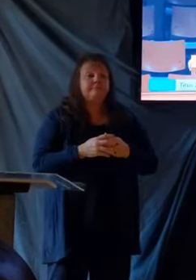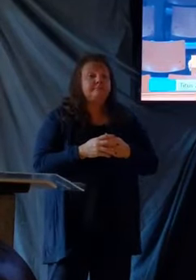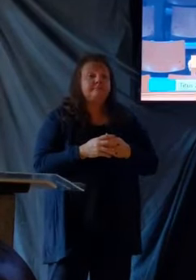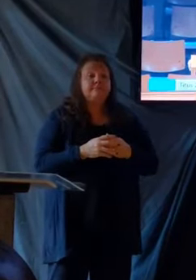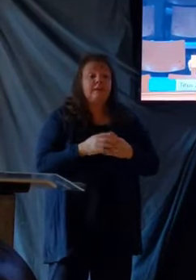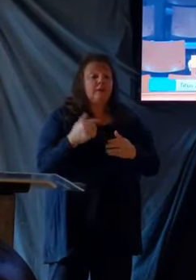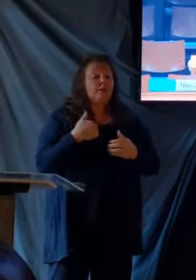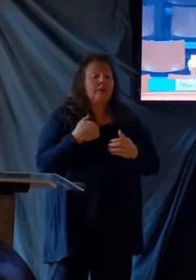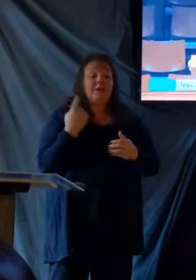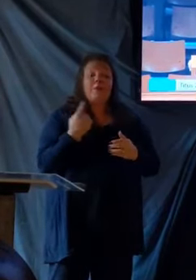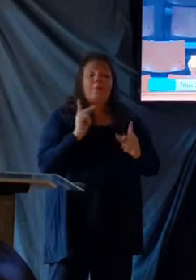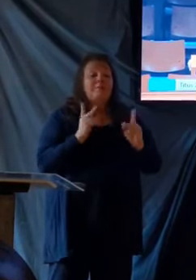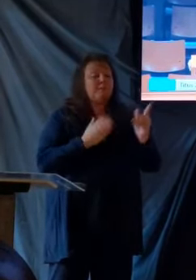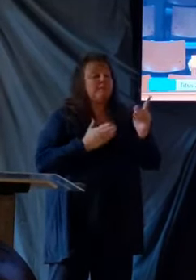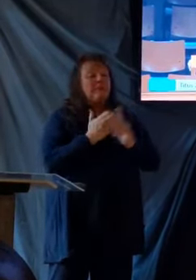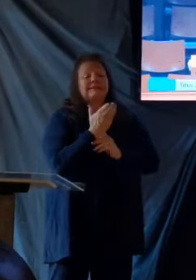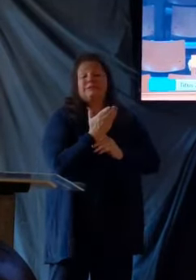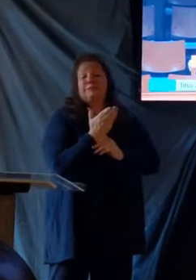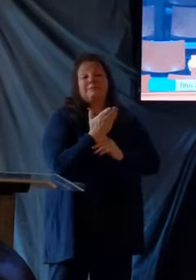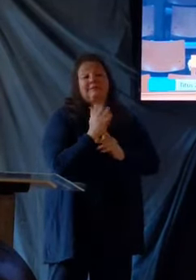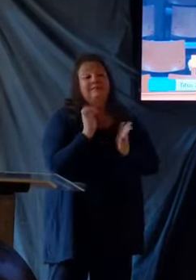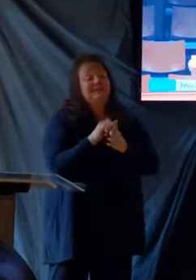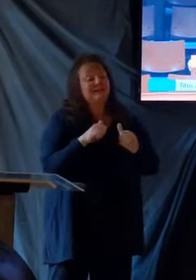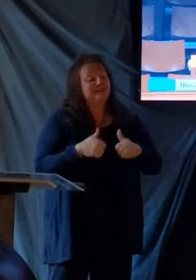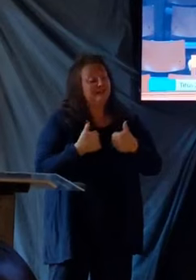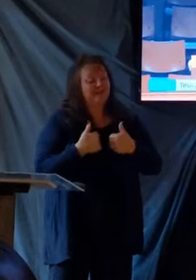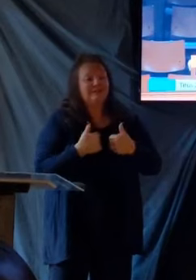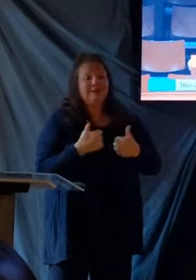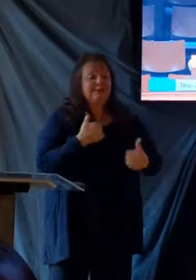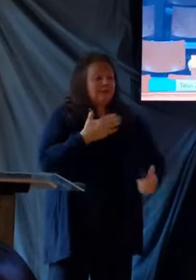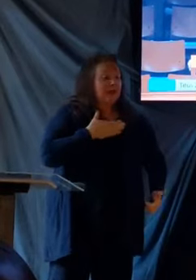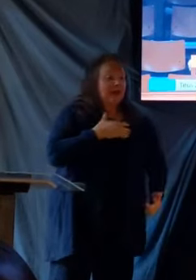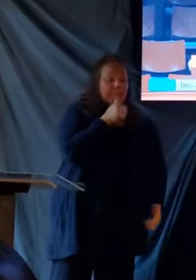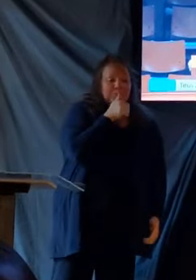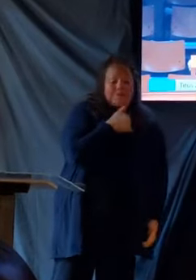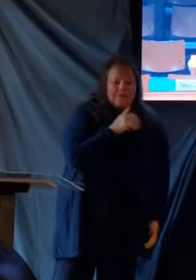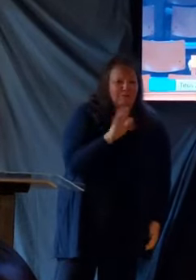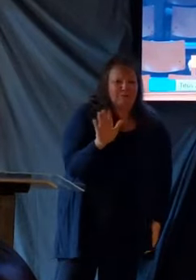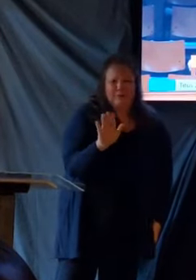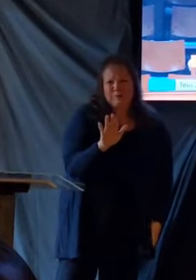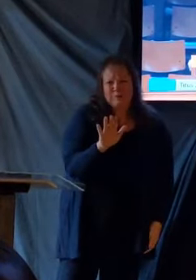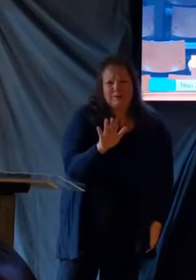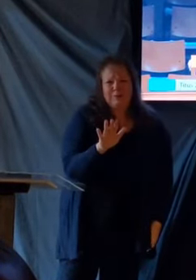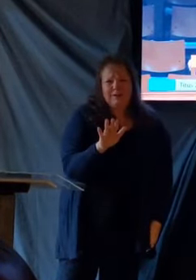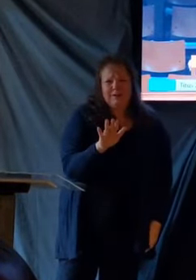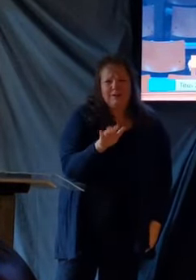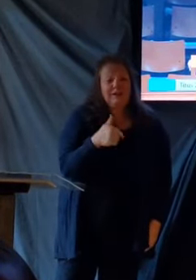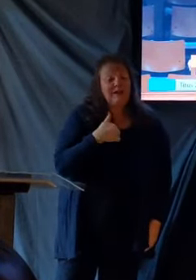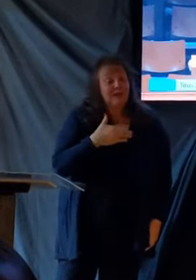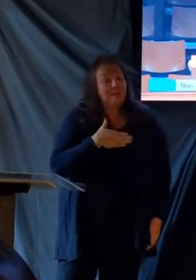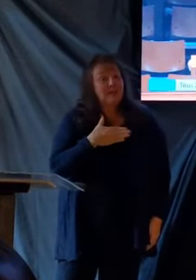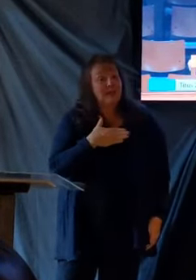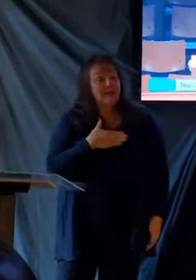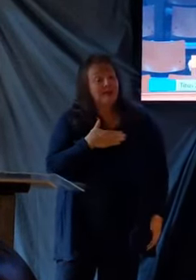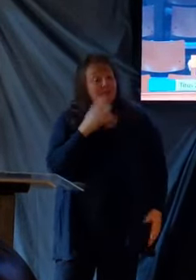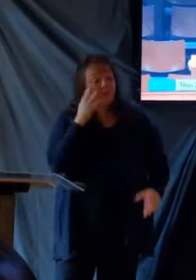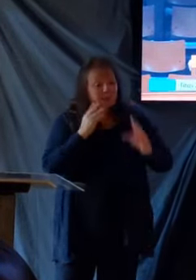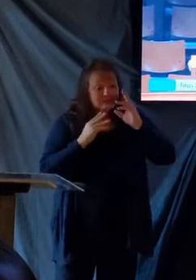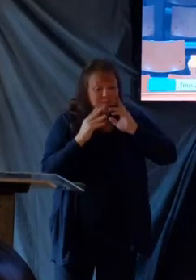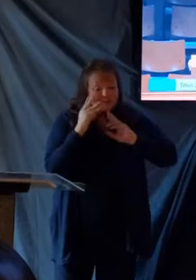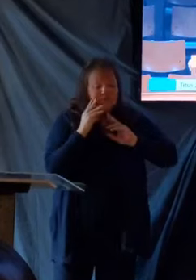We're strangers and pilgrims here. That's how we live. I'm not glad we're suffering. I'm not glad for what we go